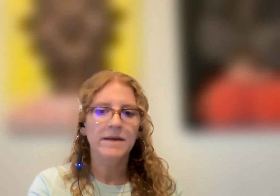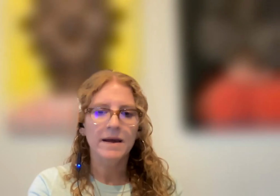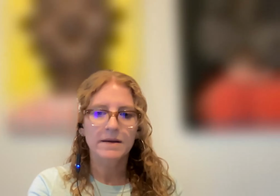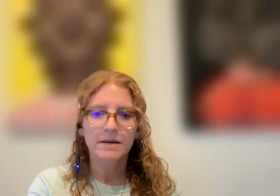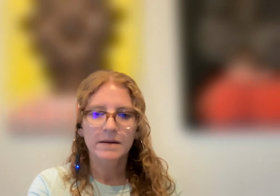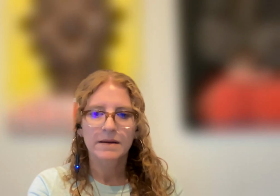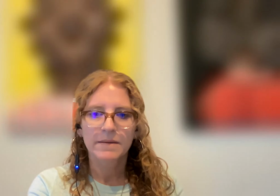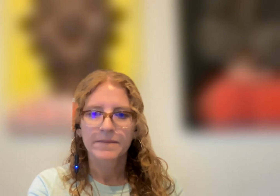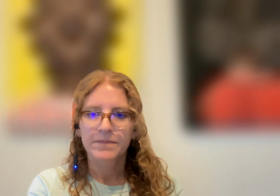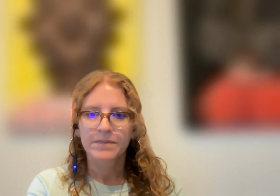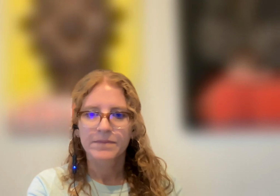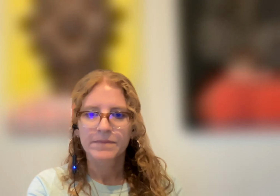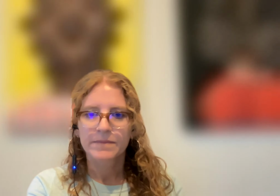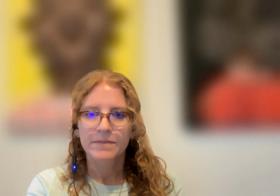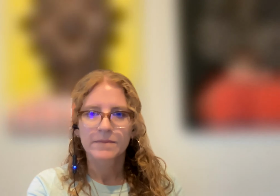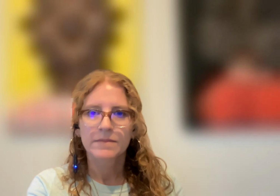How do I do that?